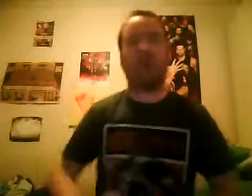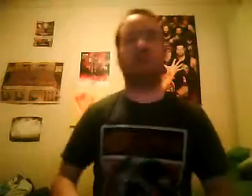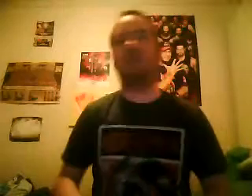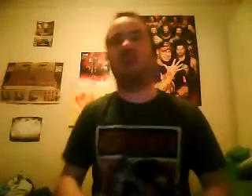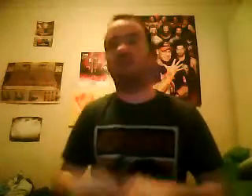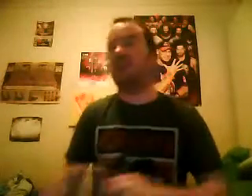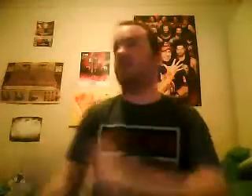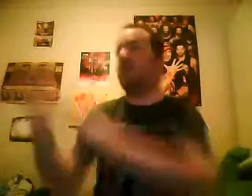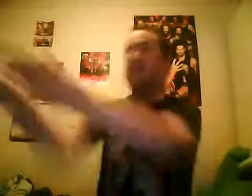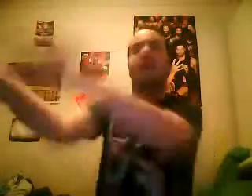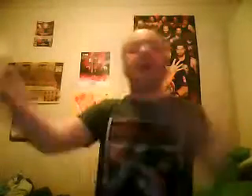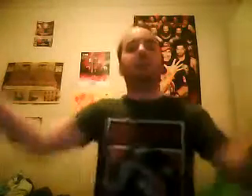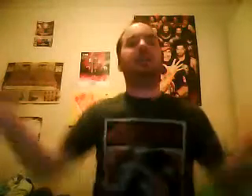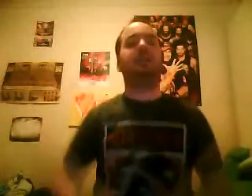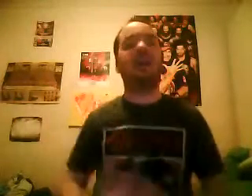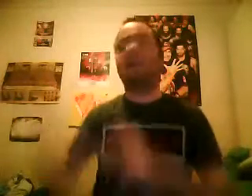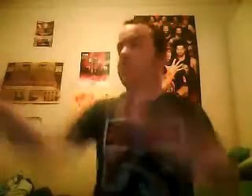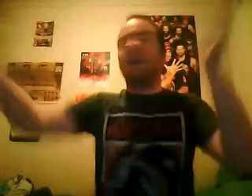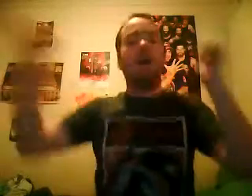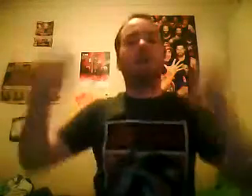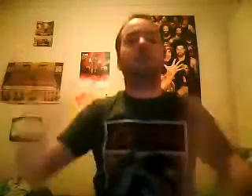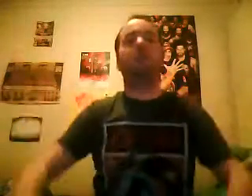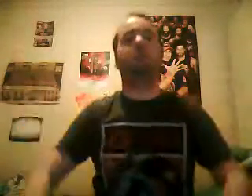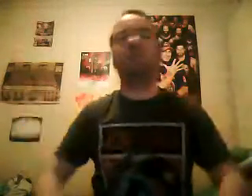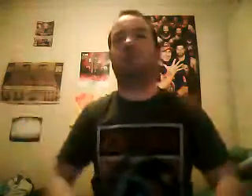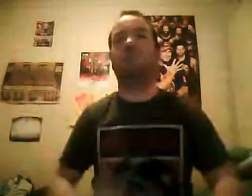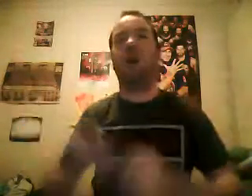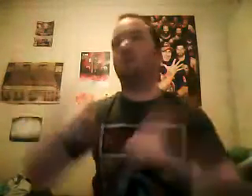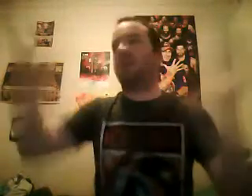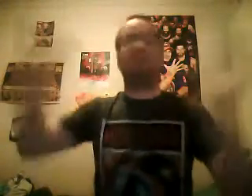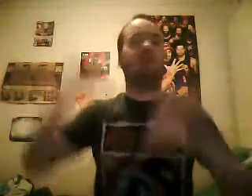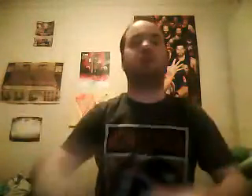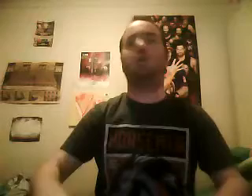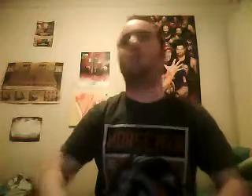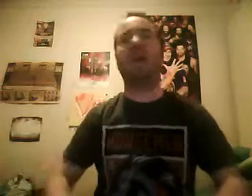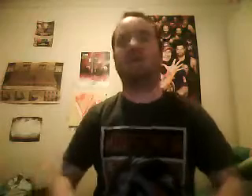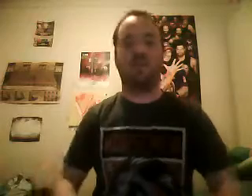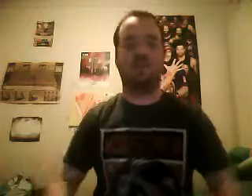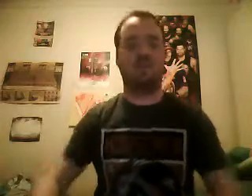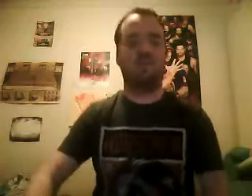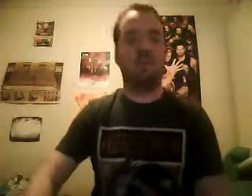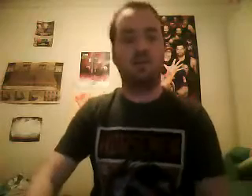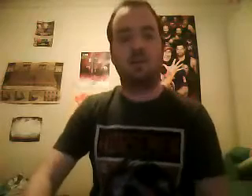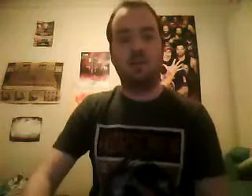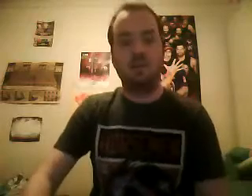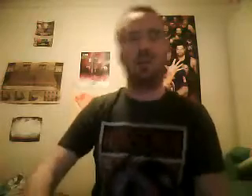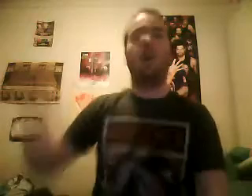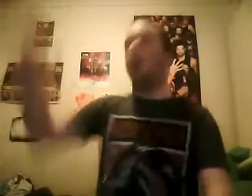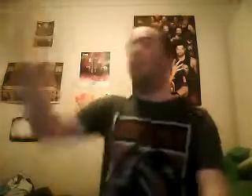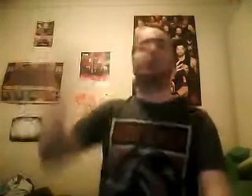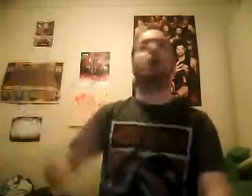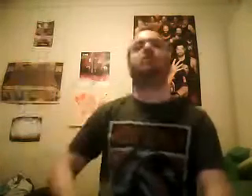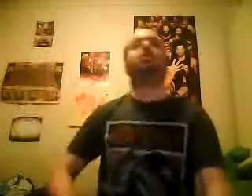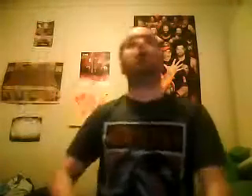in the WWE, and we get it, and all of you bitch and moan like a bunch of little babies. All because it's not